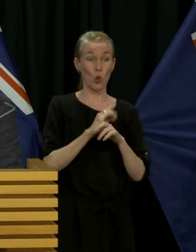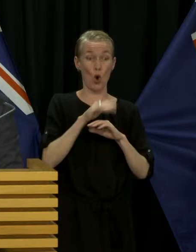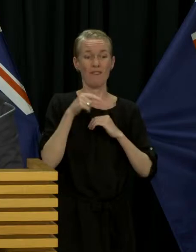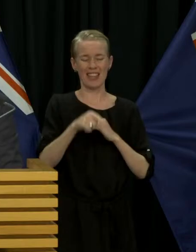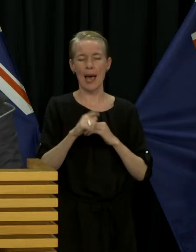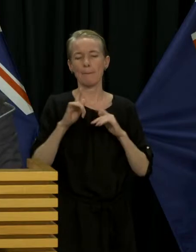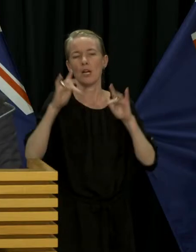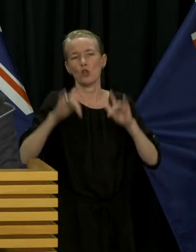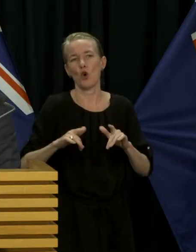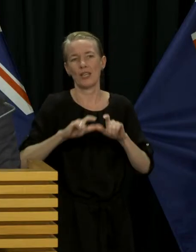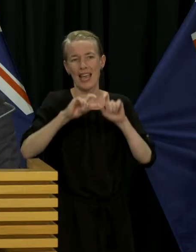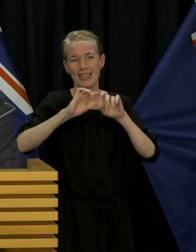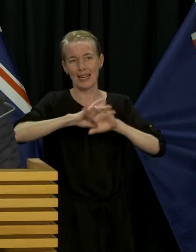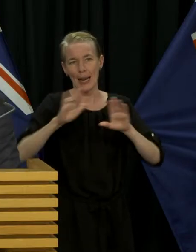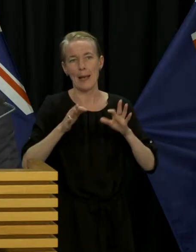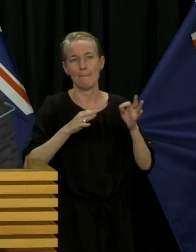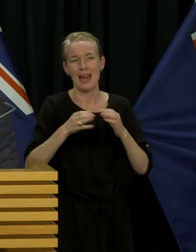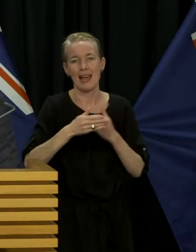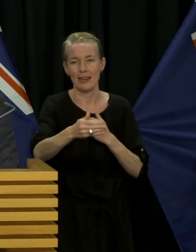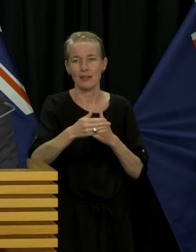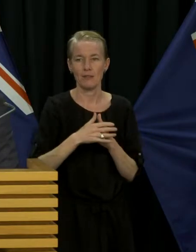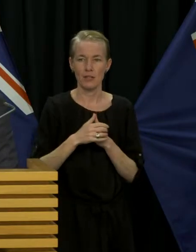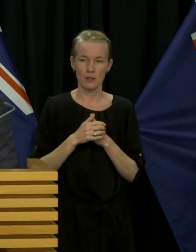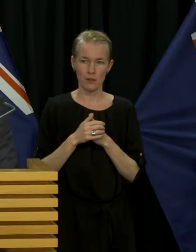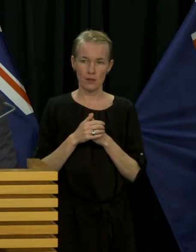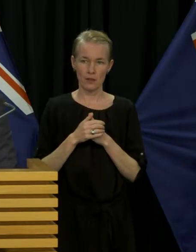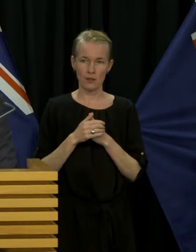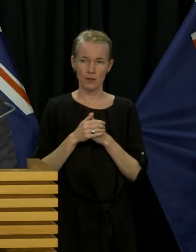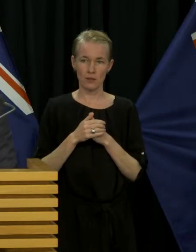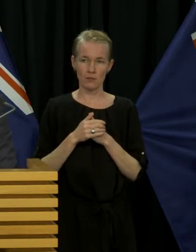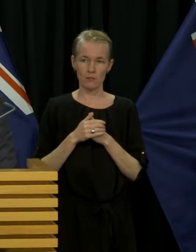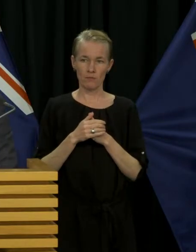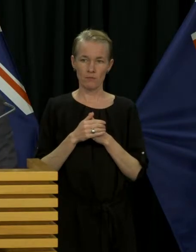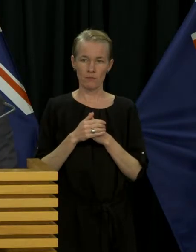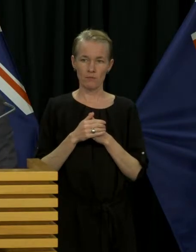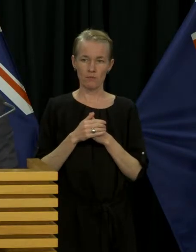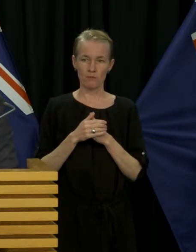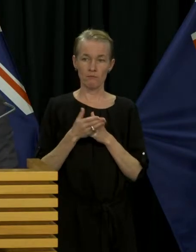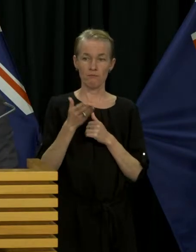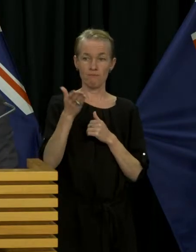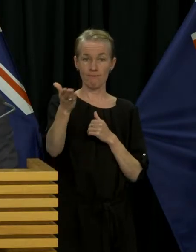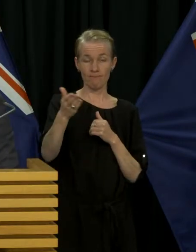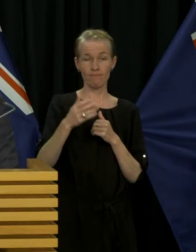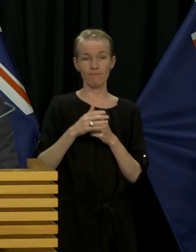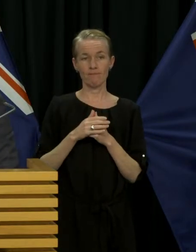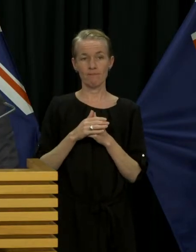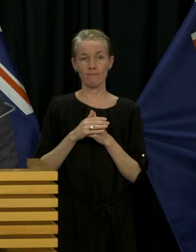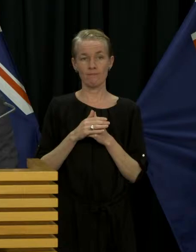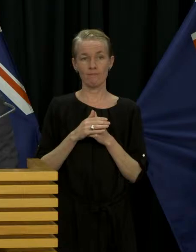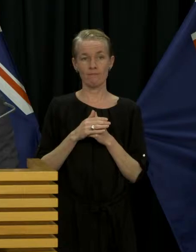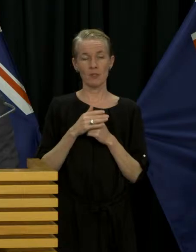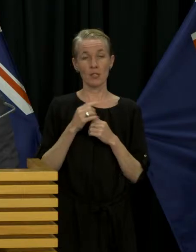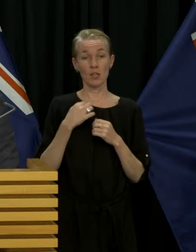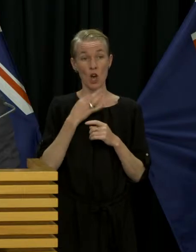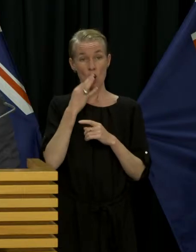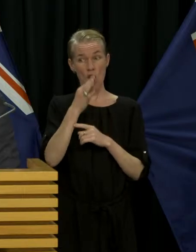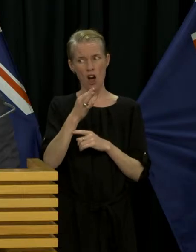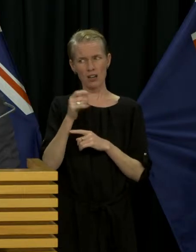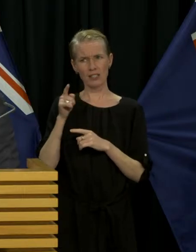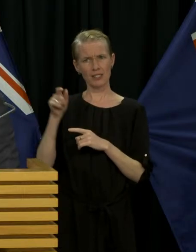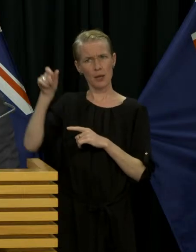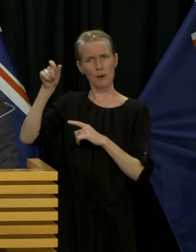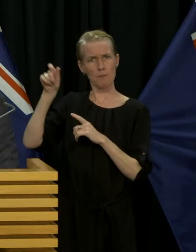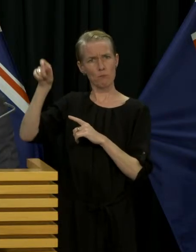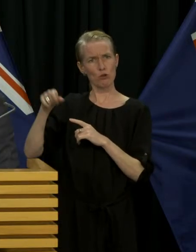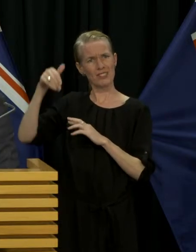you haven't spoken to this South Korean citizen, how difficult is it to contact trace in New Zealand? One of the things that we have been able to